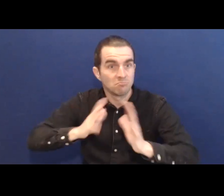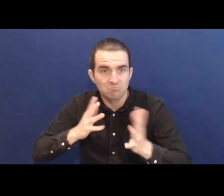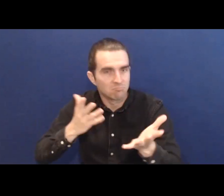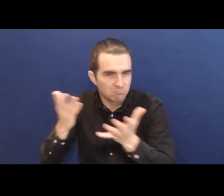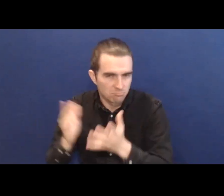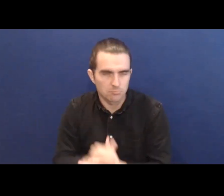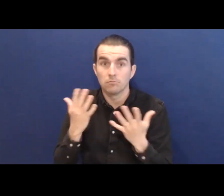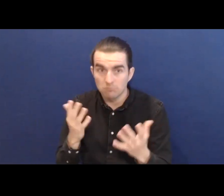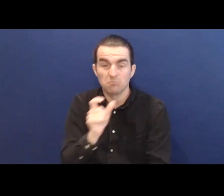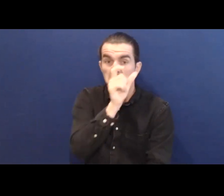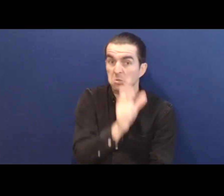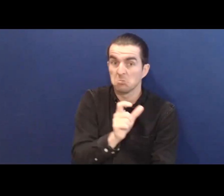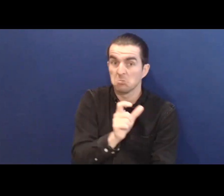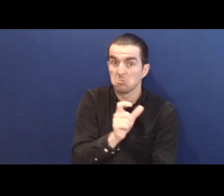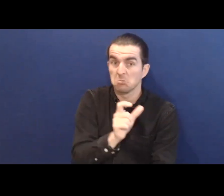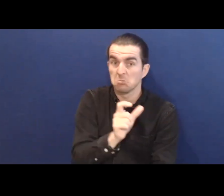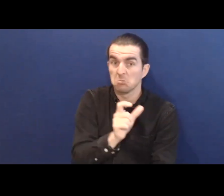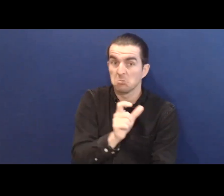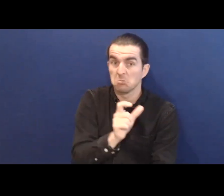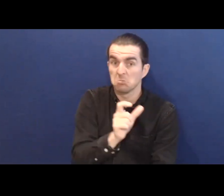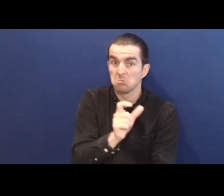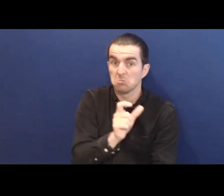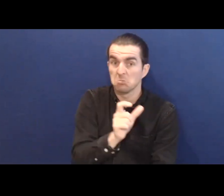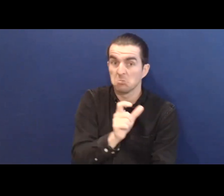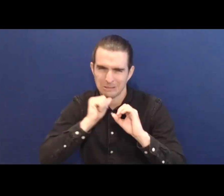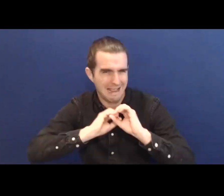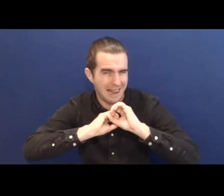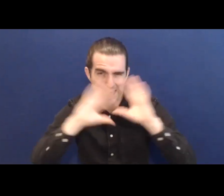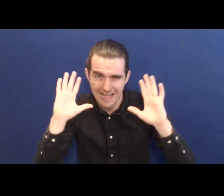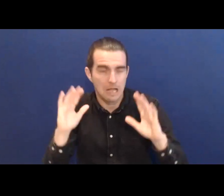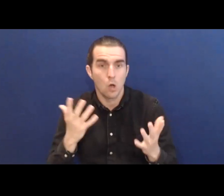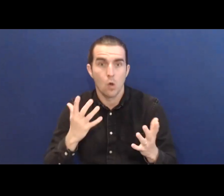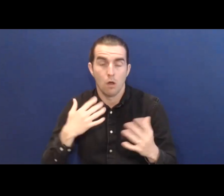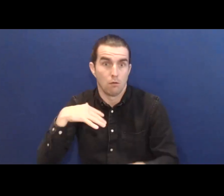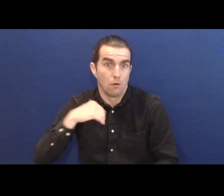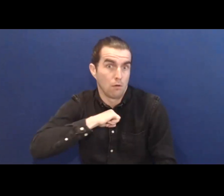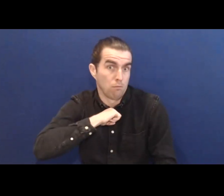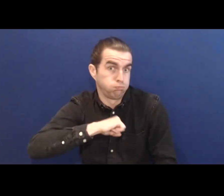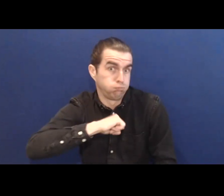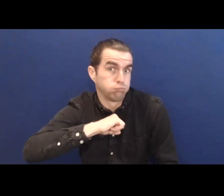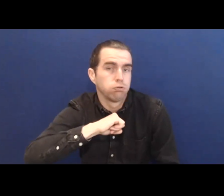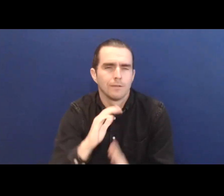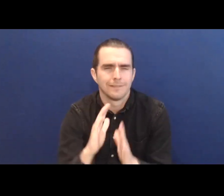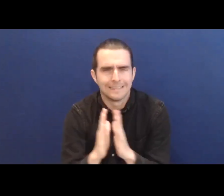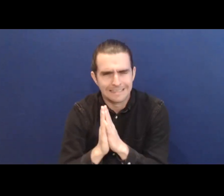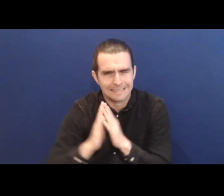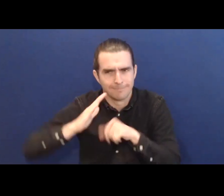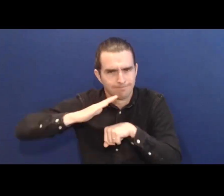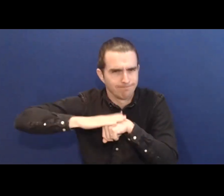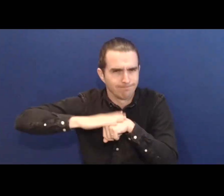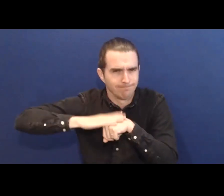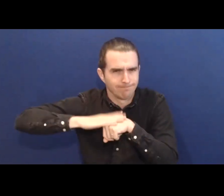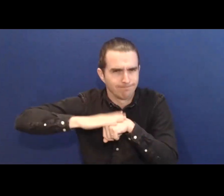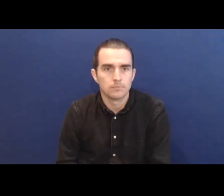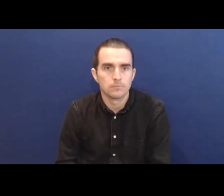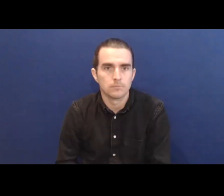As I mentioned, the session is automatically being recorded with international sign interpretation and closed captioning. The